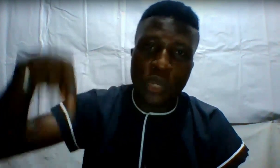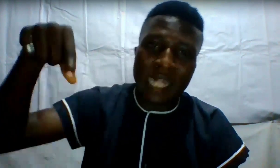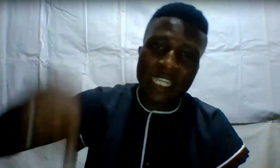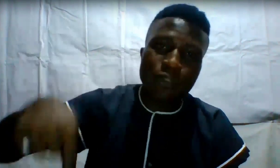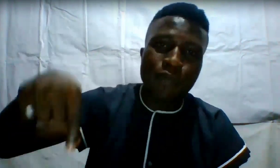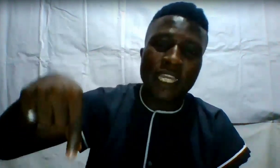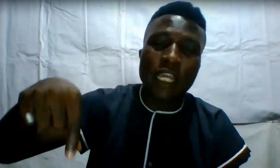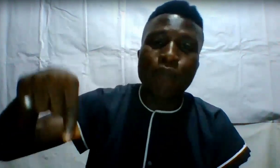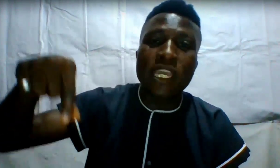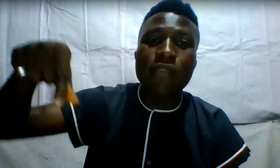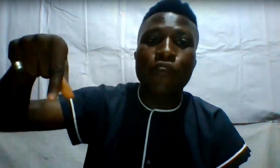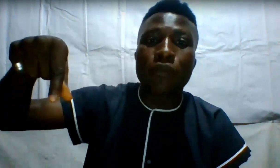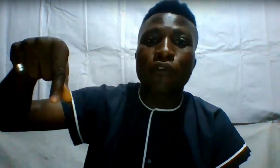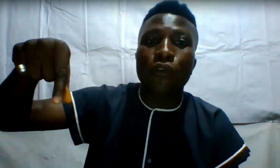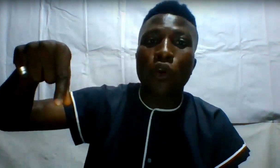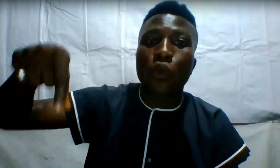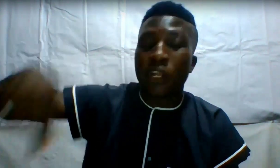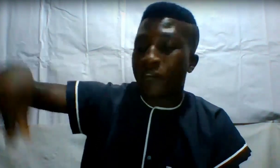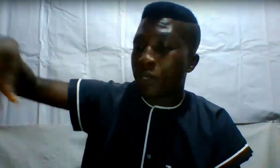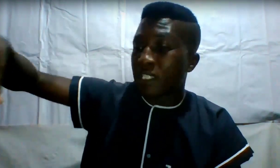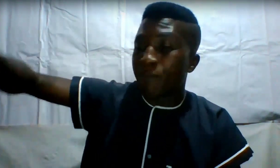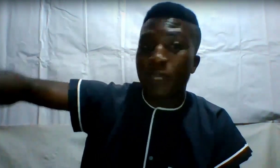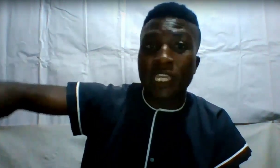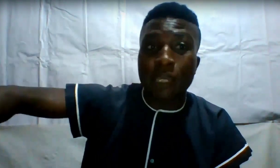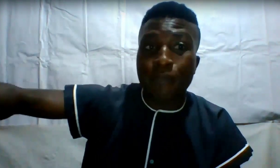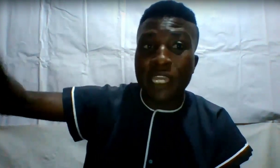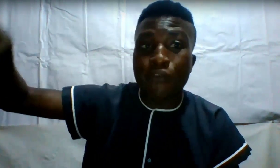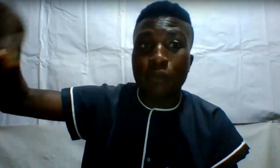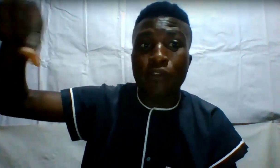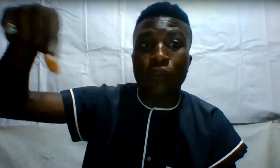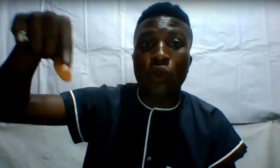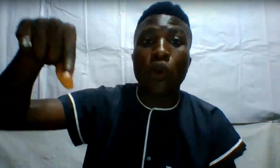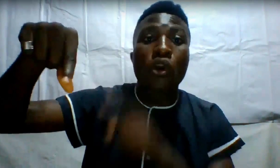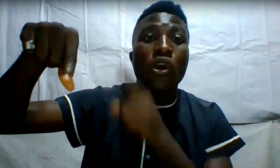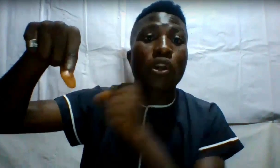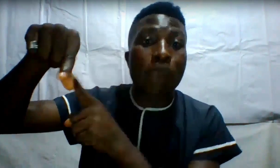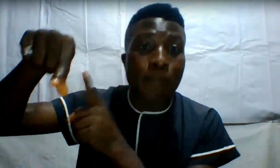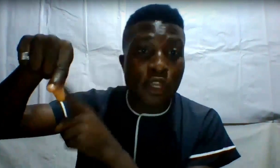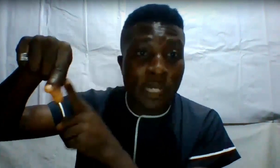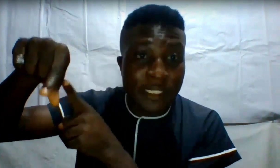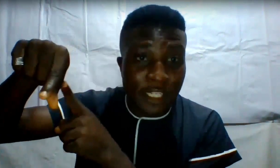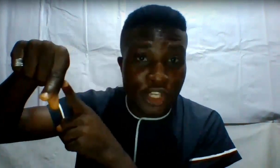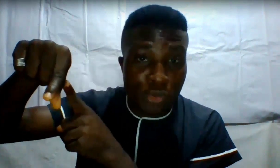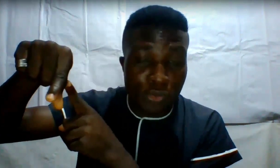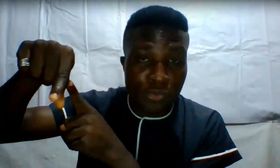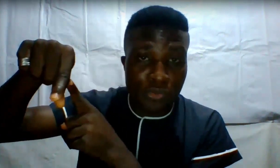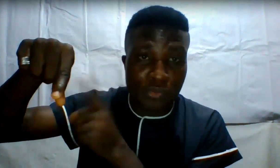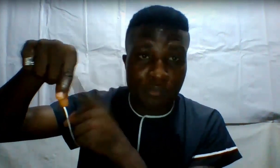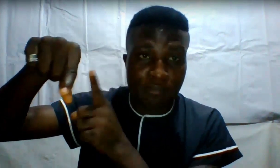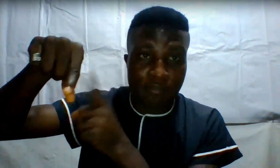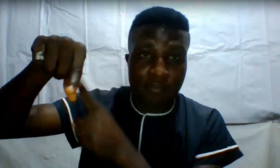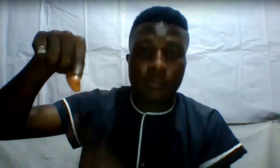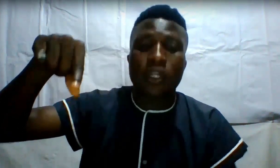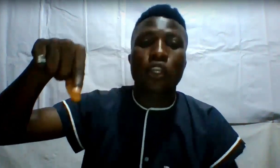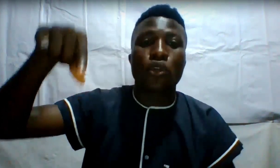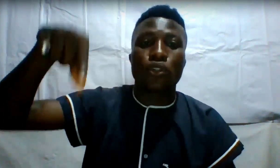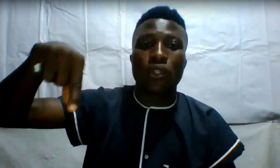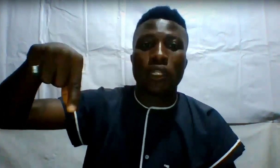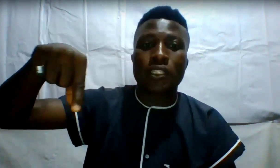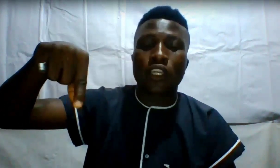the floor. Whenever you attempt picking a pin from the floor, remember your letter Q. Good, letter Q. Now the next letter